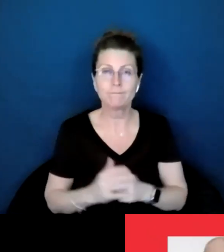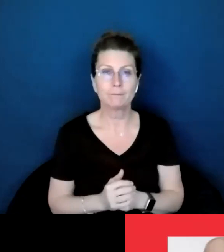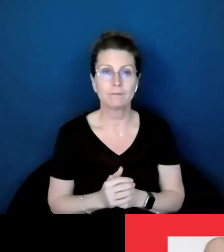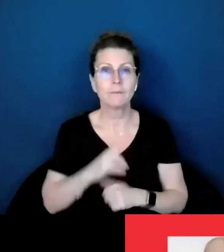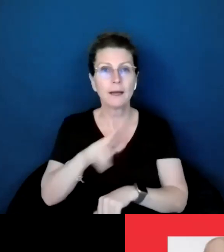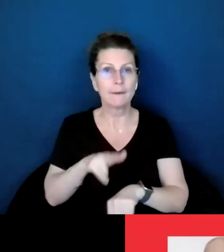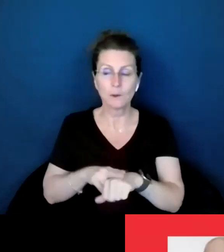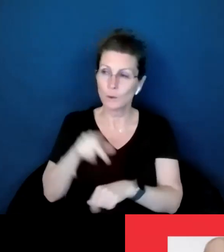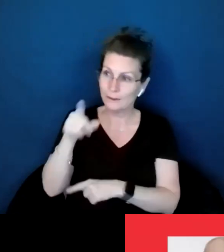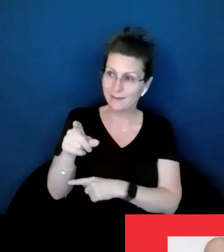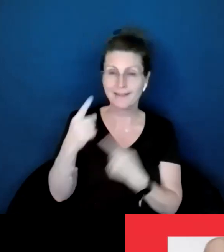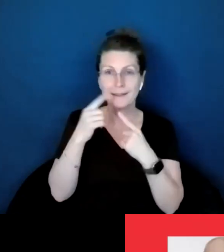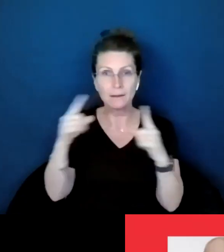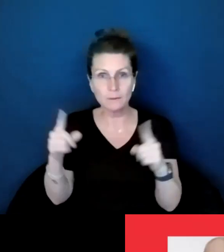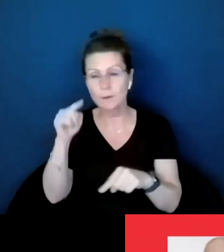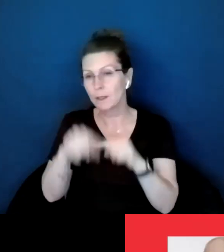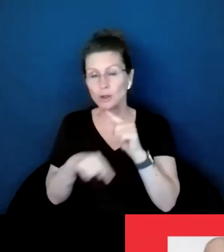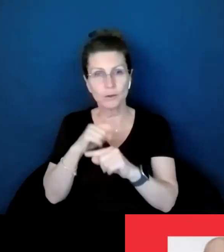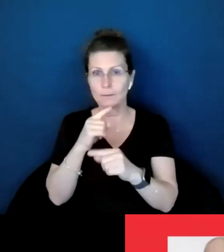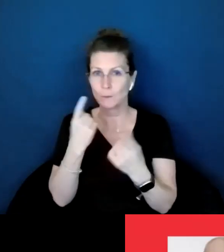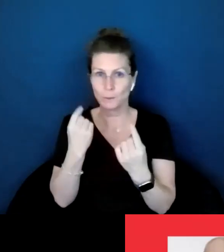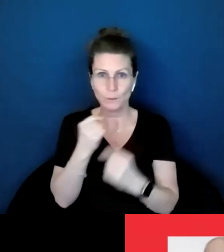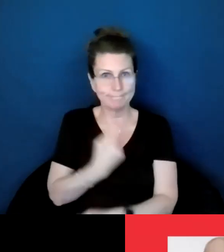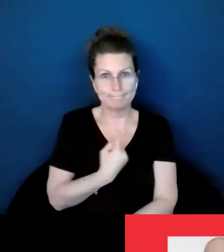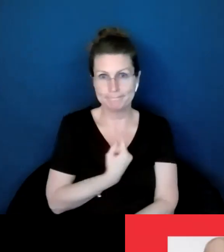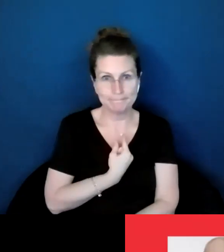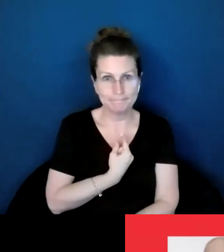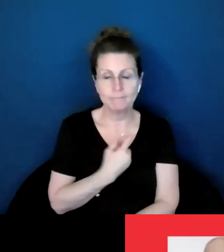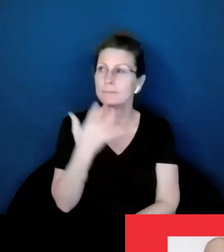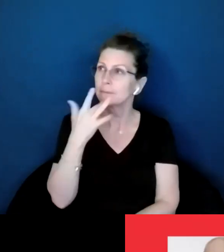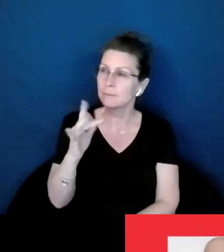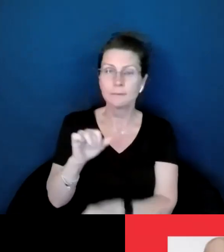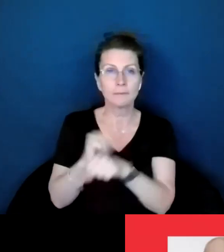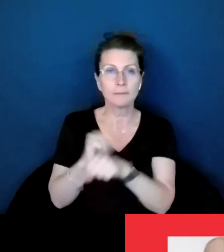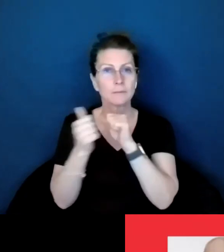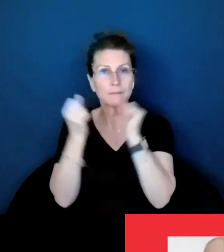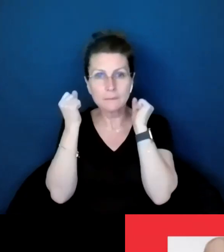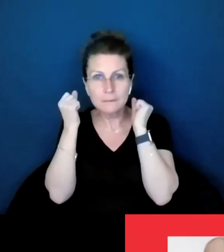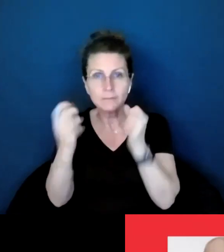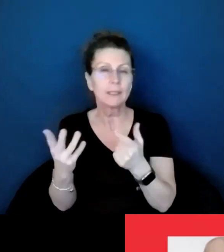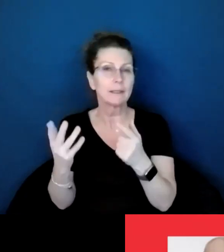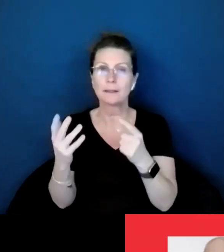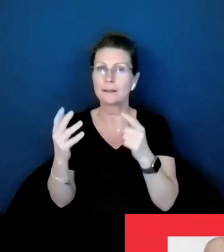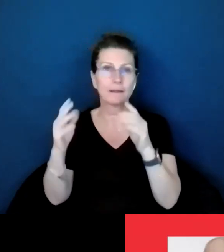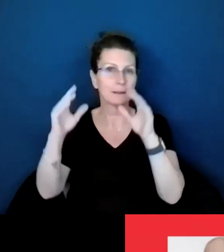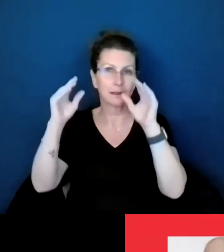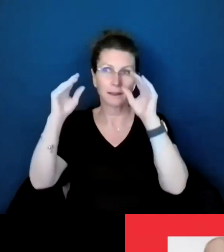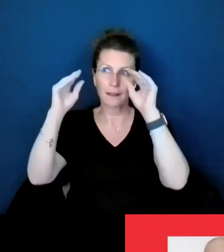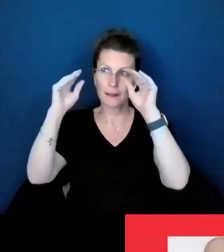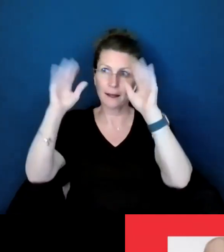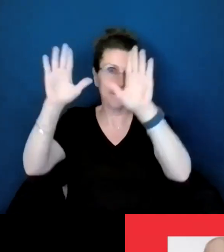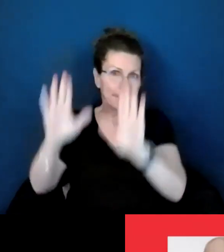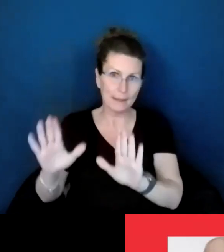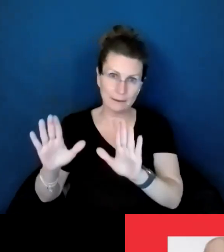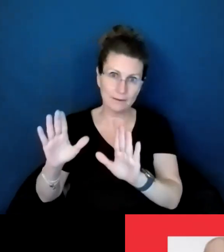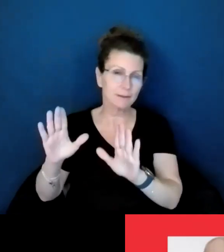is not something I have achieved alone. I have been fortunate to work alongside impressive colleagues and amazing